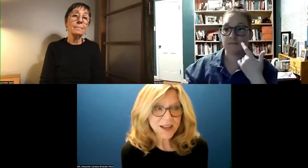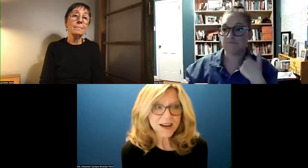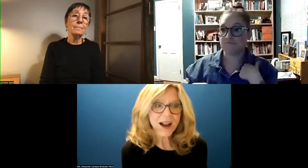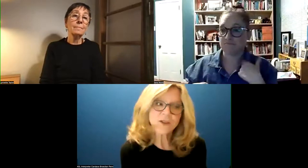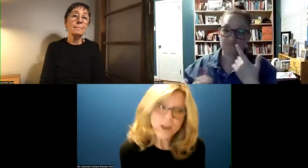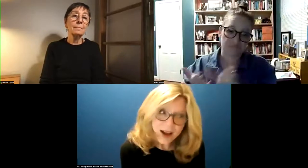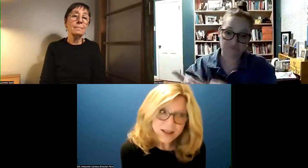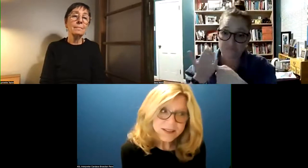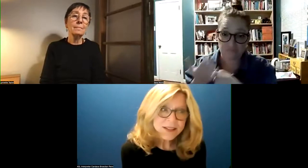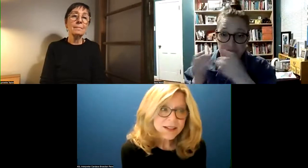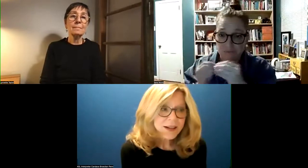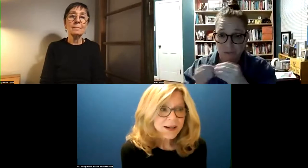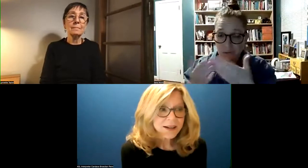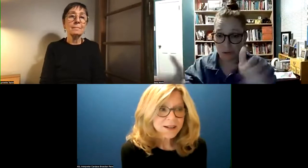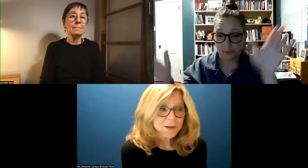And then after that,